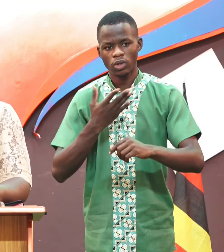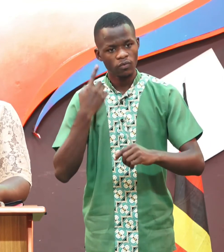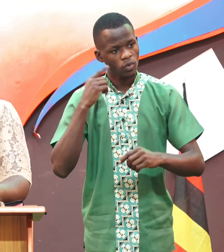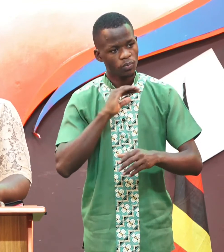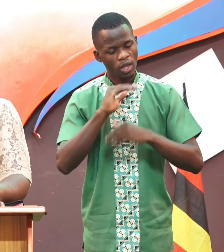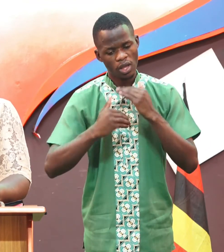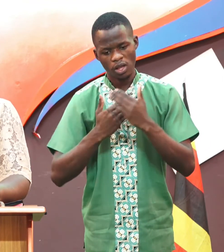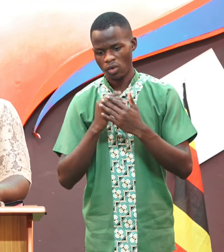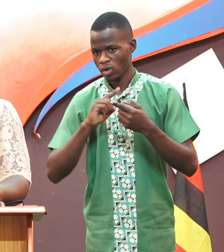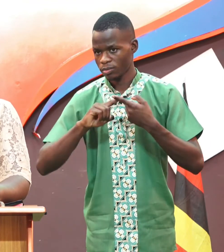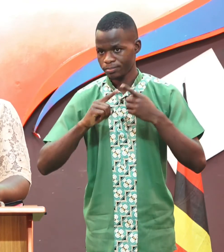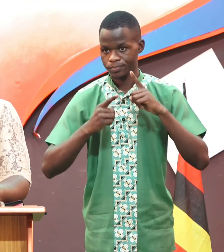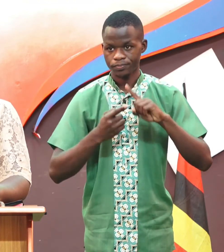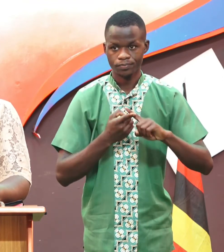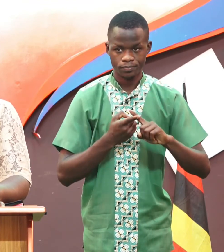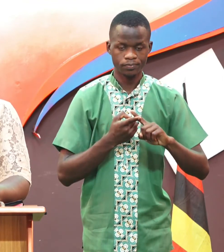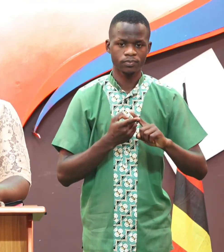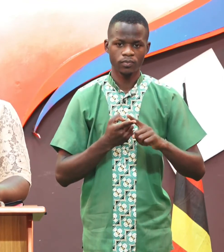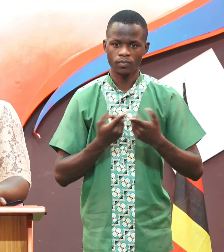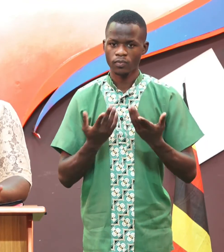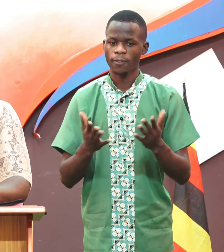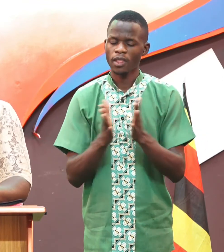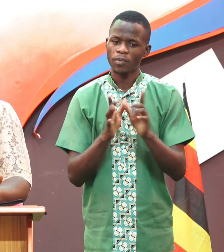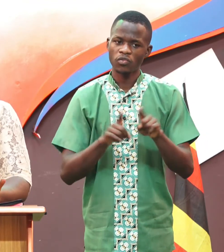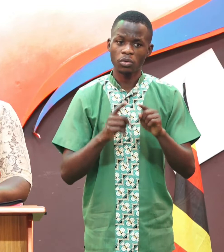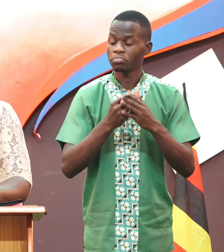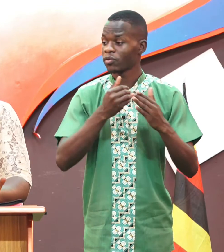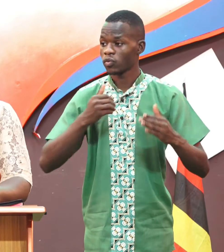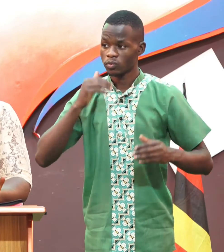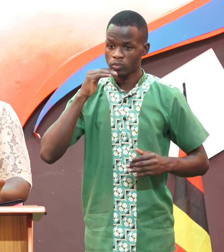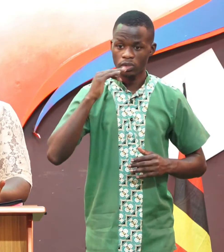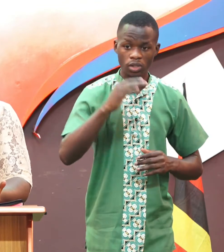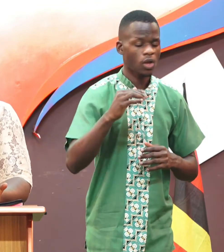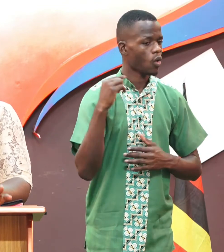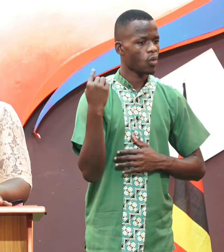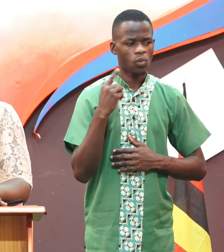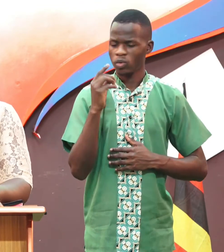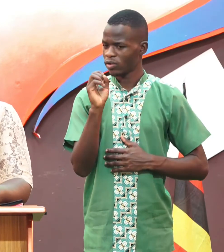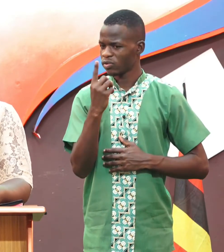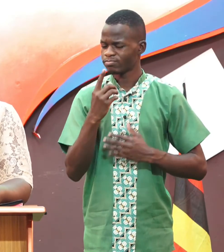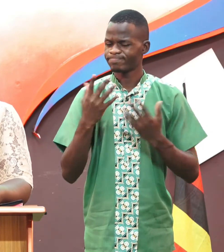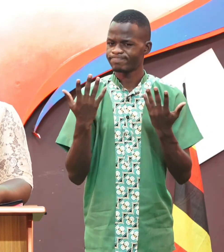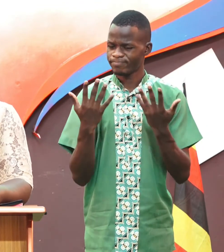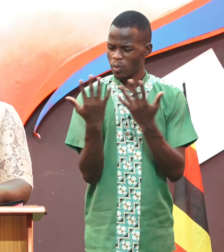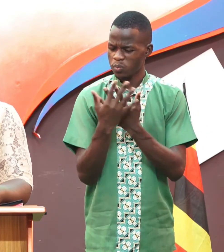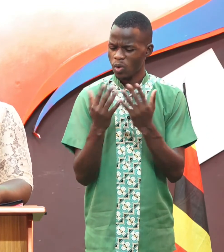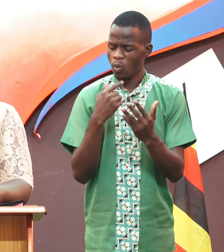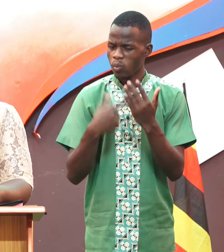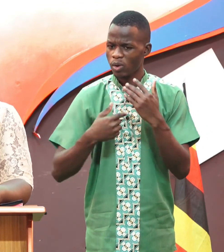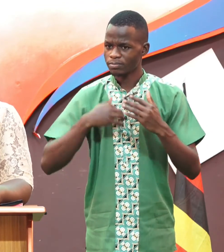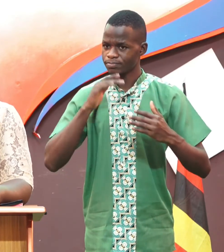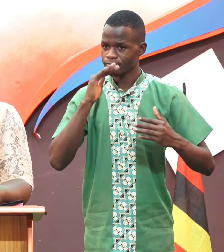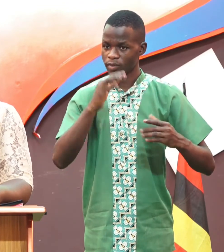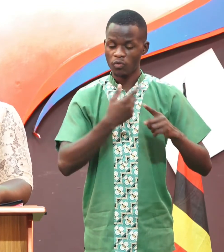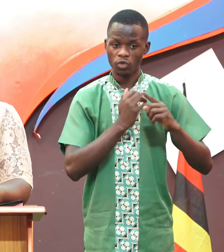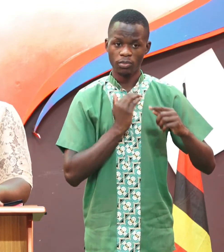we get to a moment where we feel pity for our friends. Nga tetunnaba kwogera nga tusooka kusengeja ebigenda okufuluma emitima gyaffe. That before